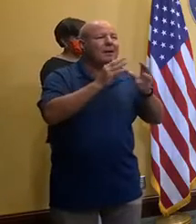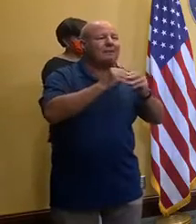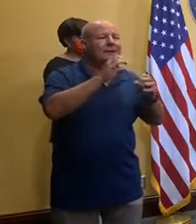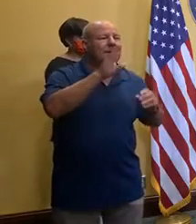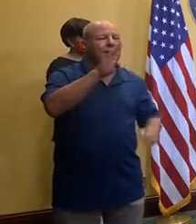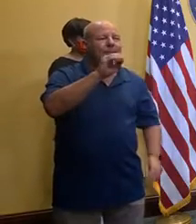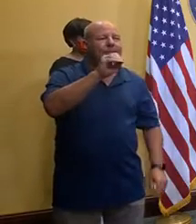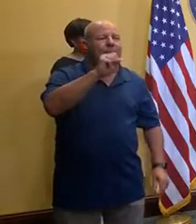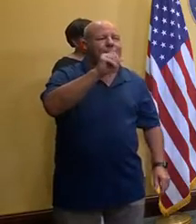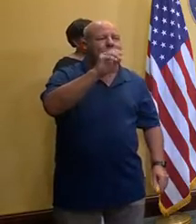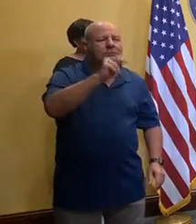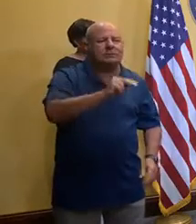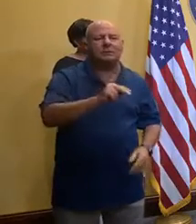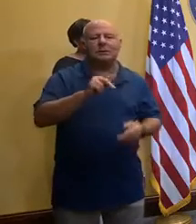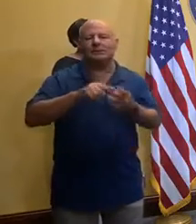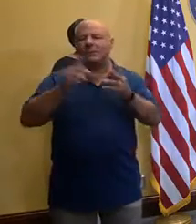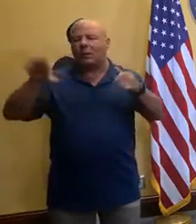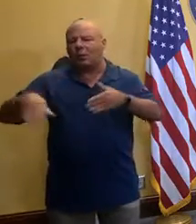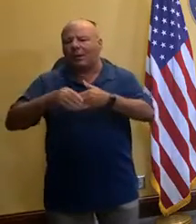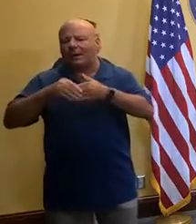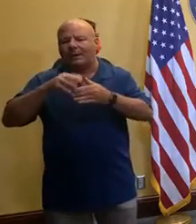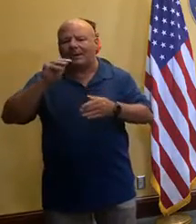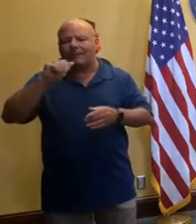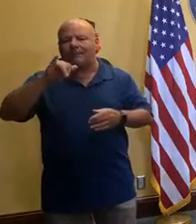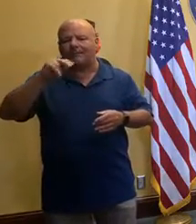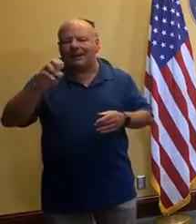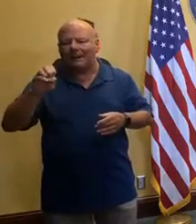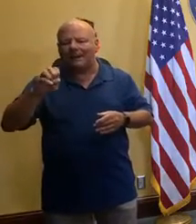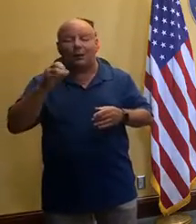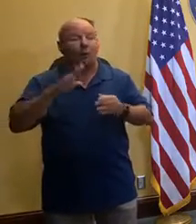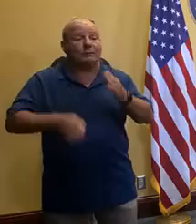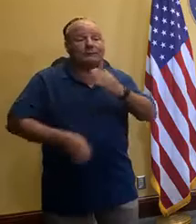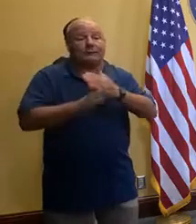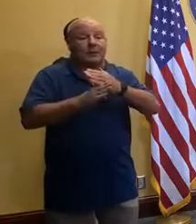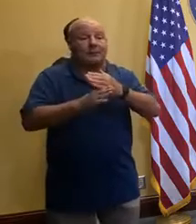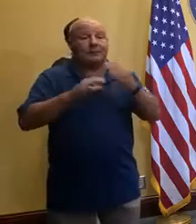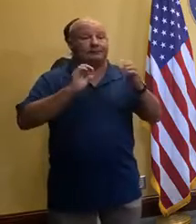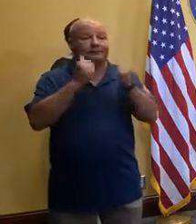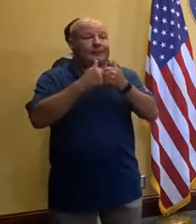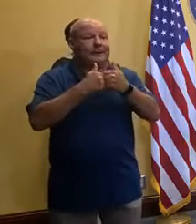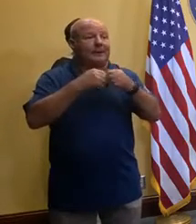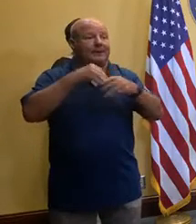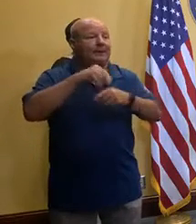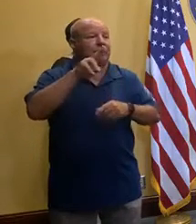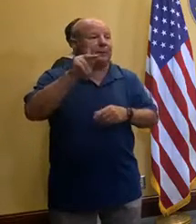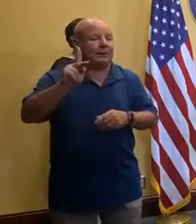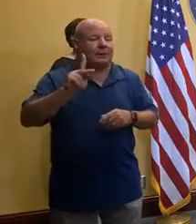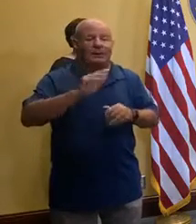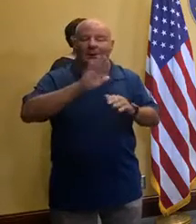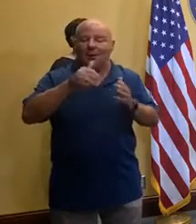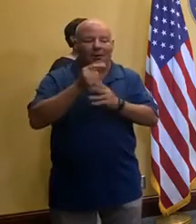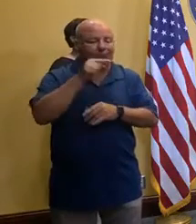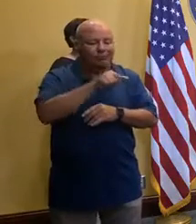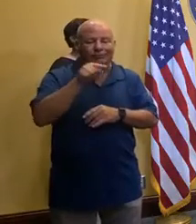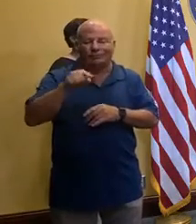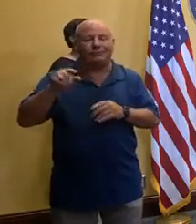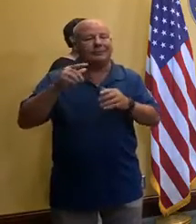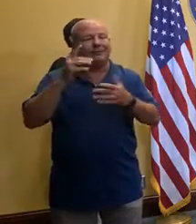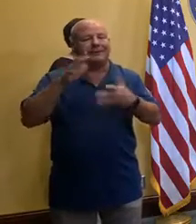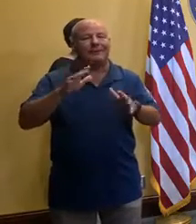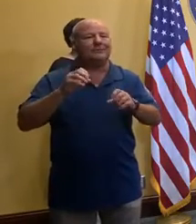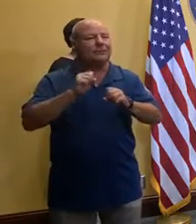in Maine or a soccer match in March in the UK, all of these have been super spreader events that